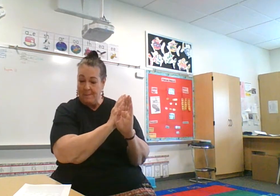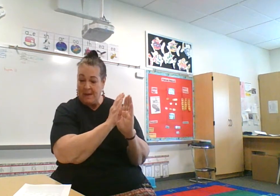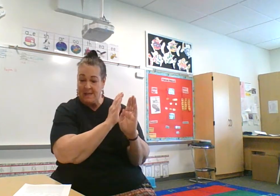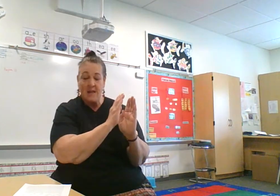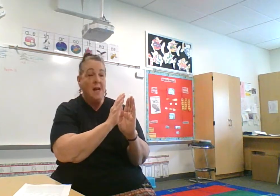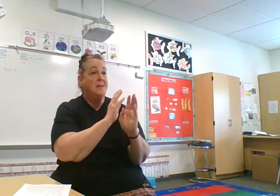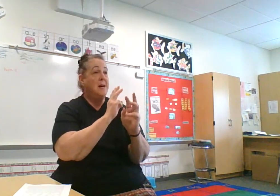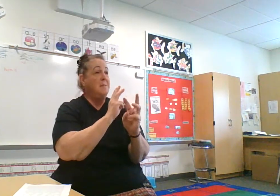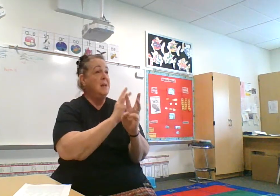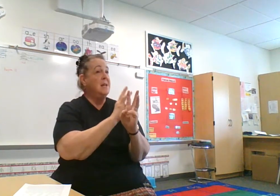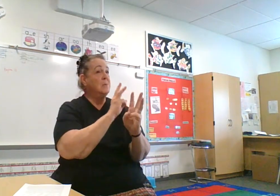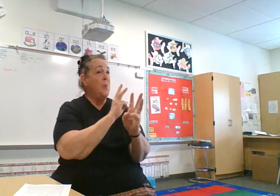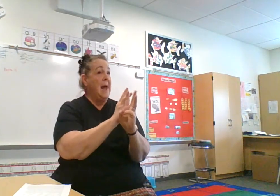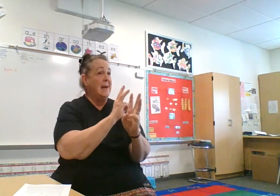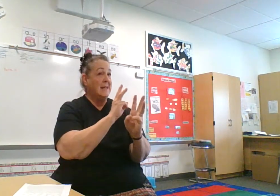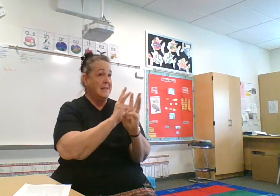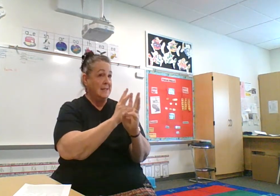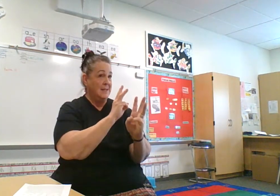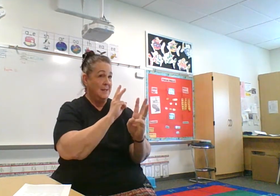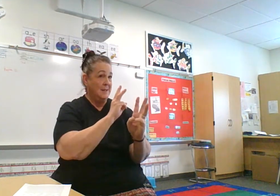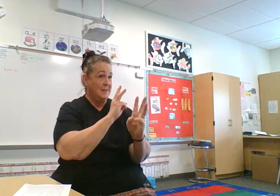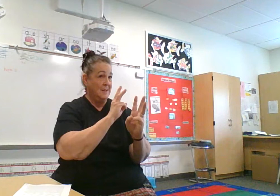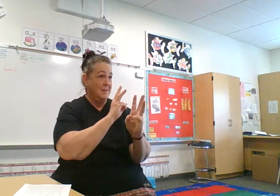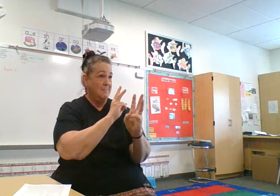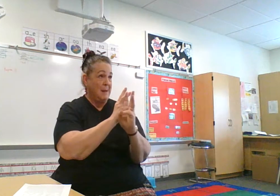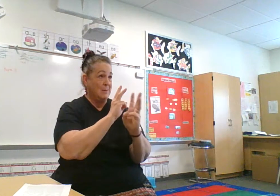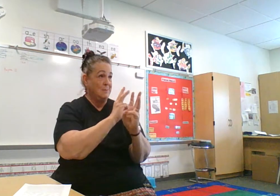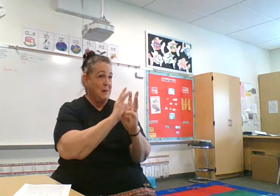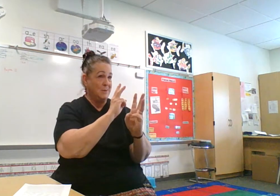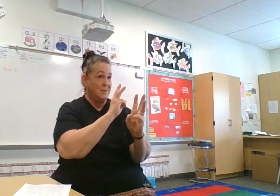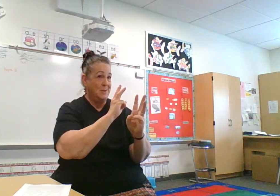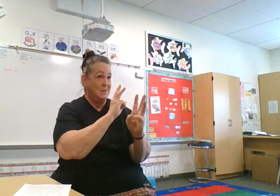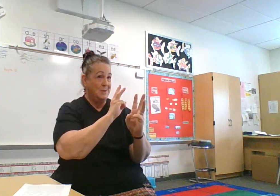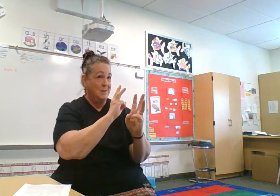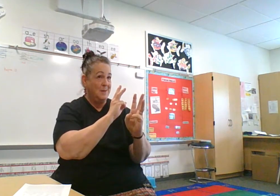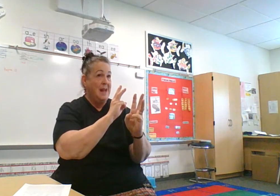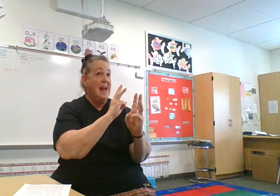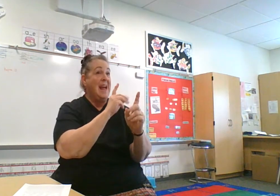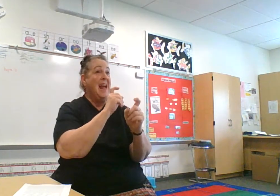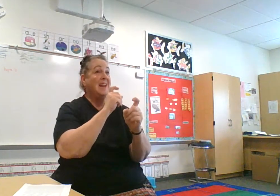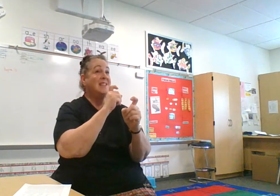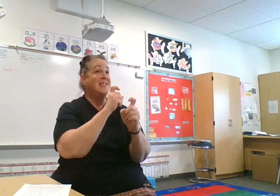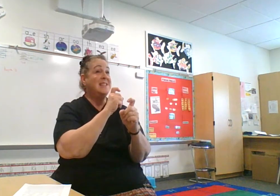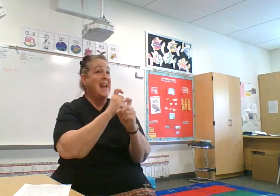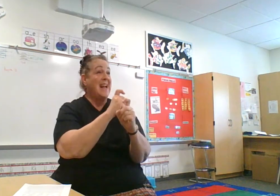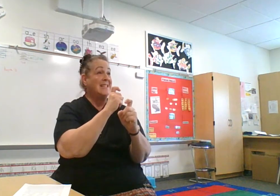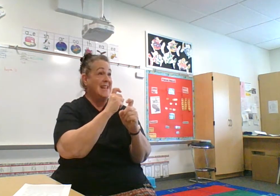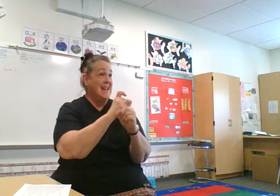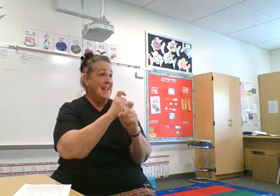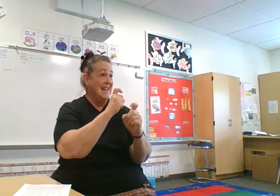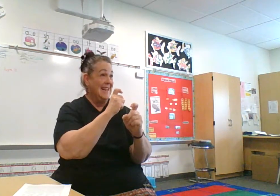Bus. W is wagon. Bounce, bounce. X is taxi.